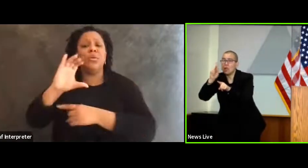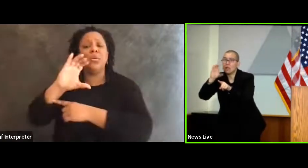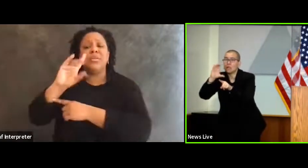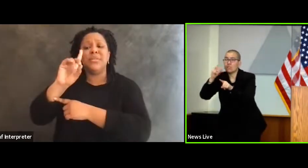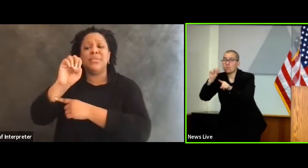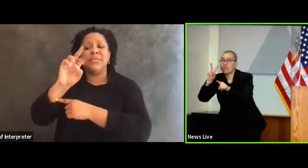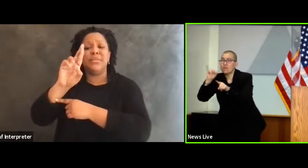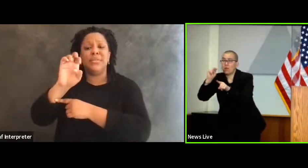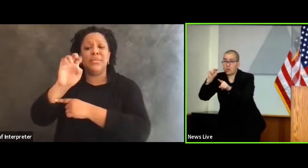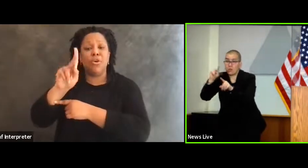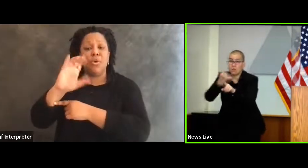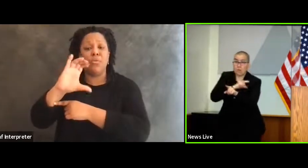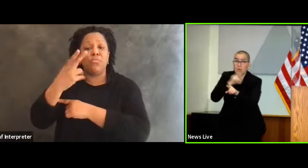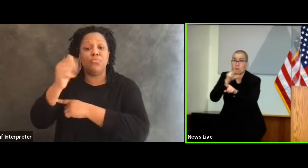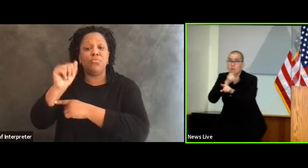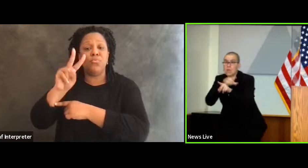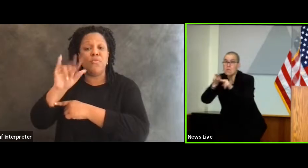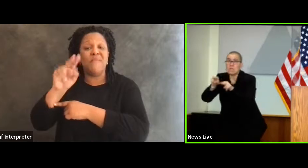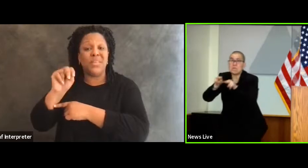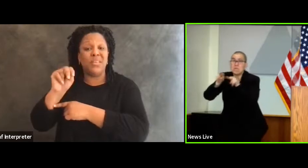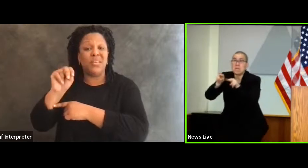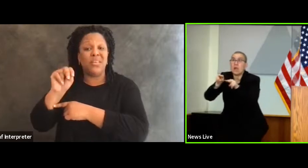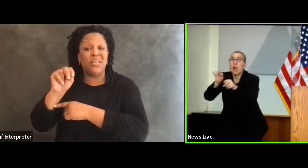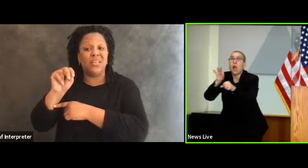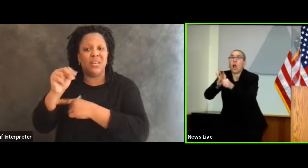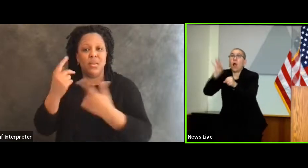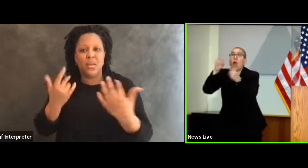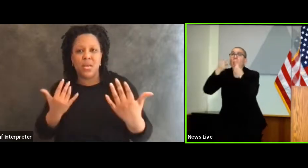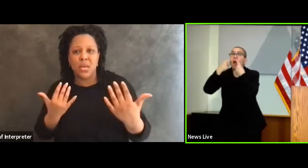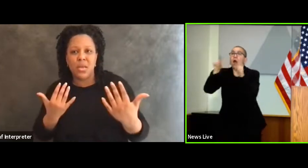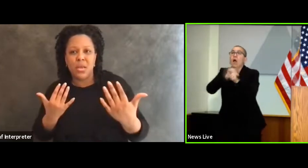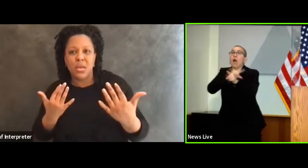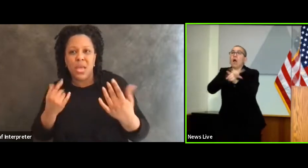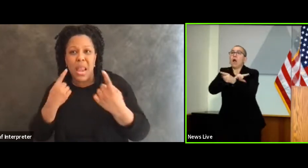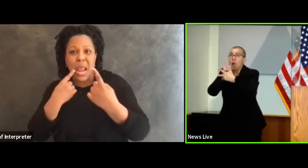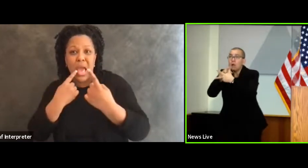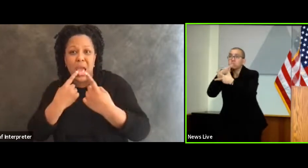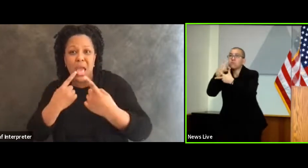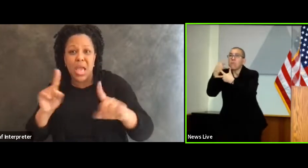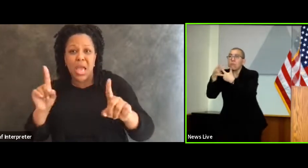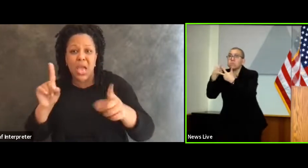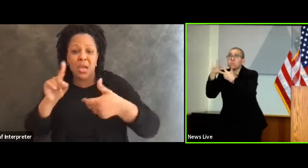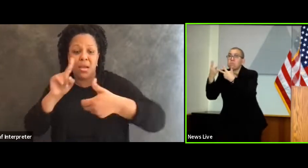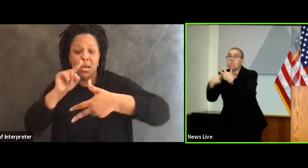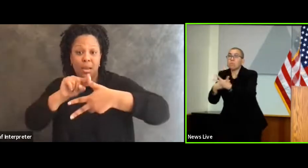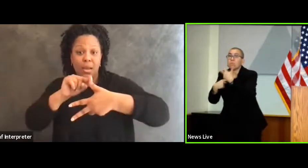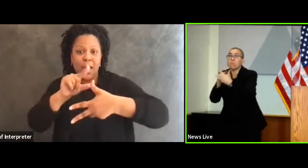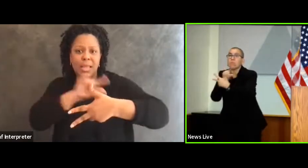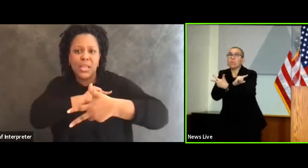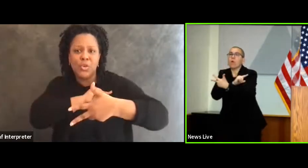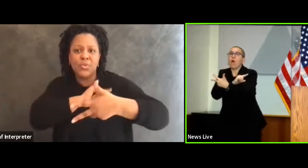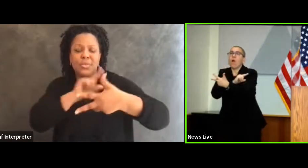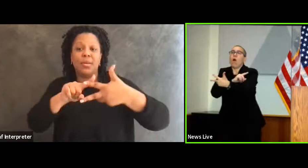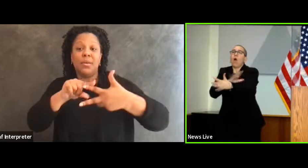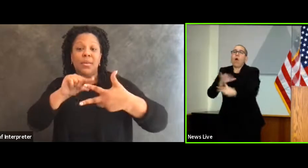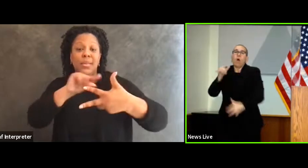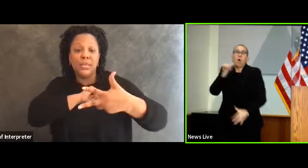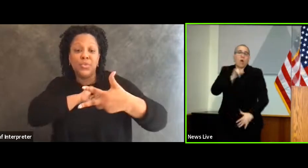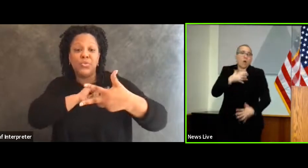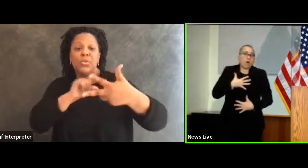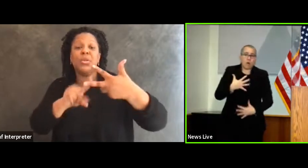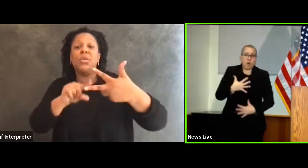The verdict declaring that Chauvin was guilty on all 3 counts was a relief. And to be